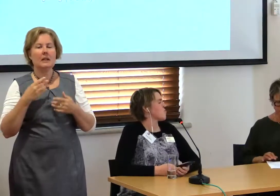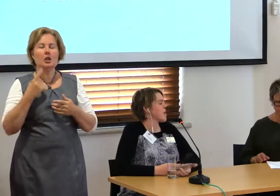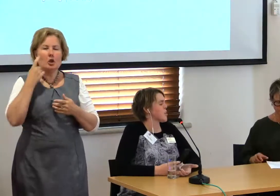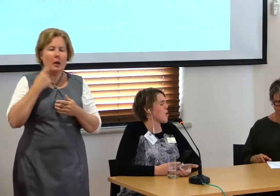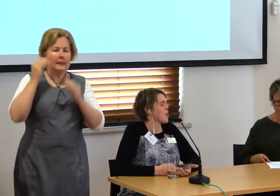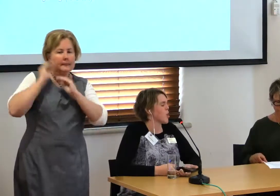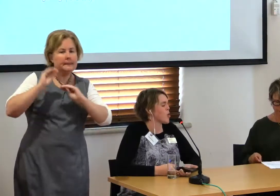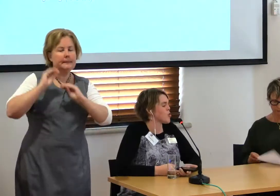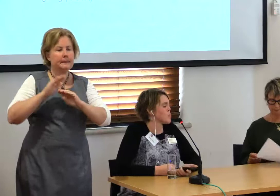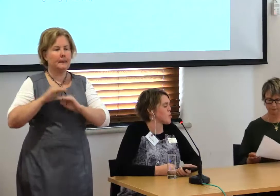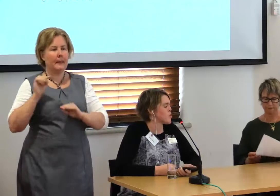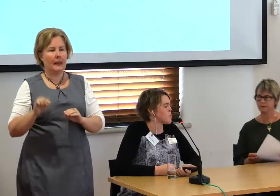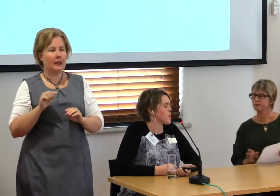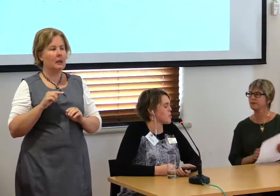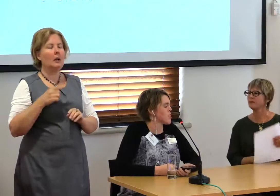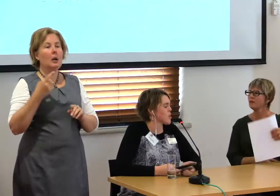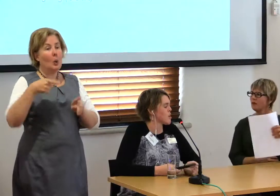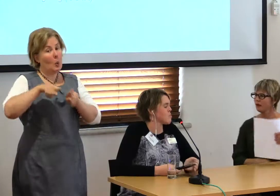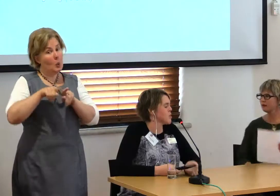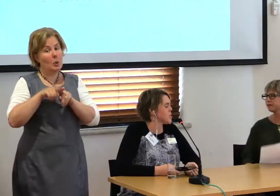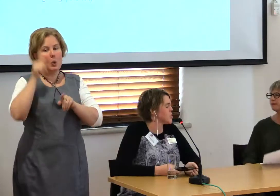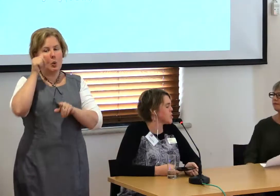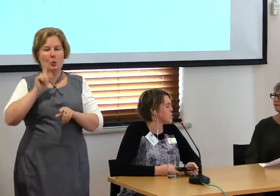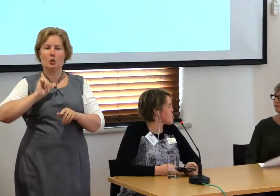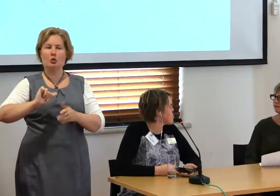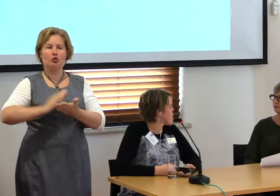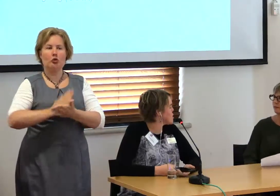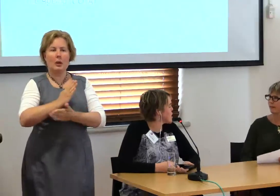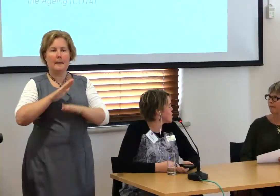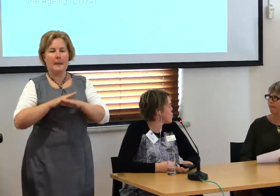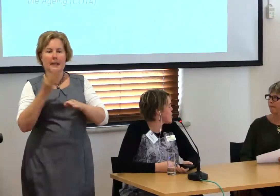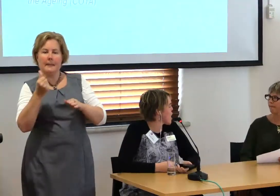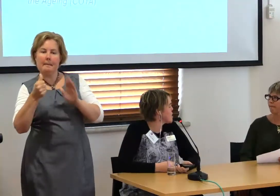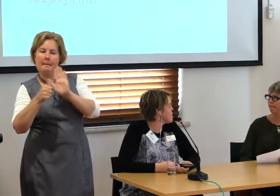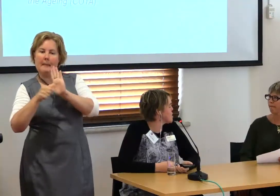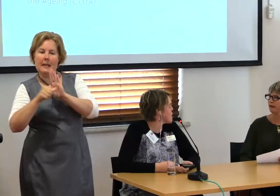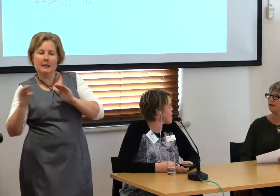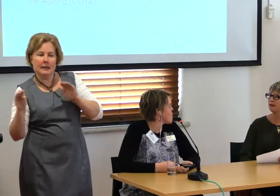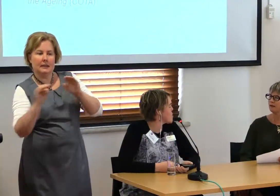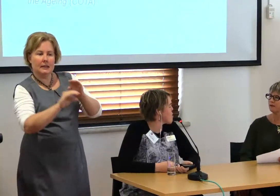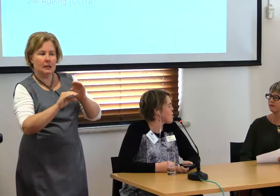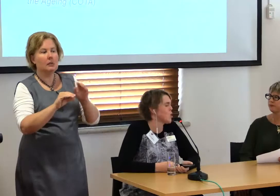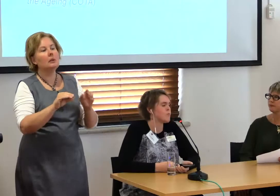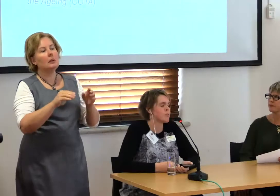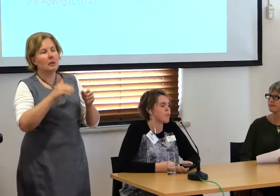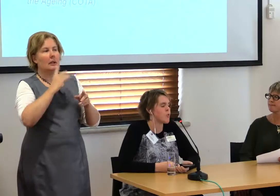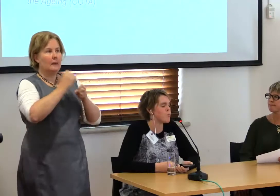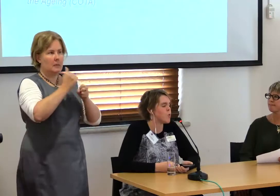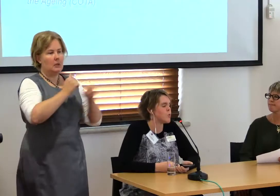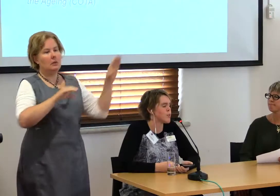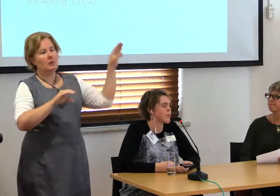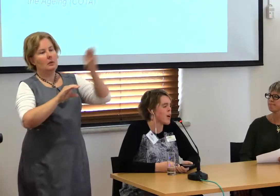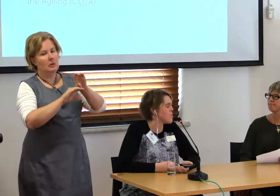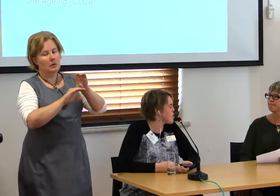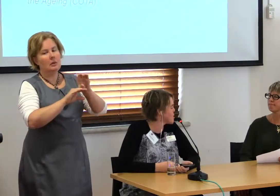what your rights are around co-contributions, because as I mentioned, some providers charge more than others. There are a lot of different